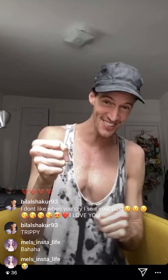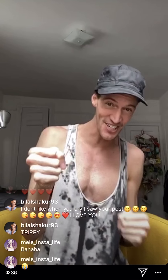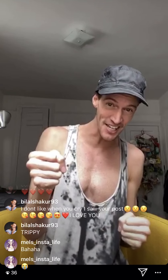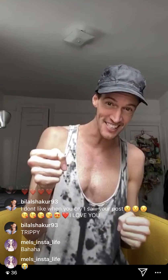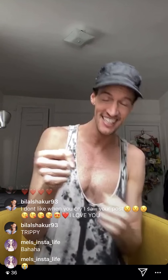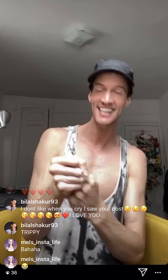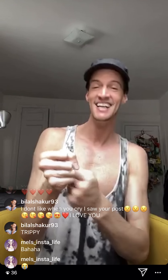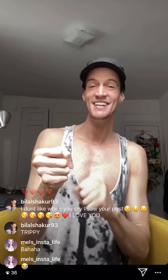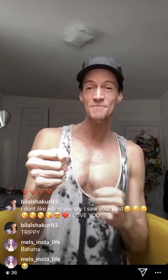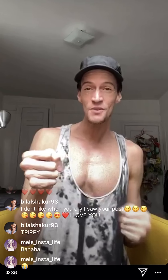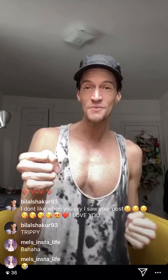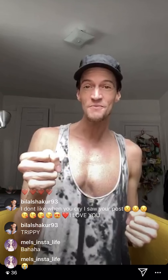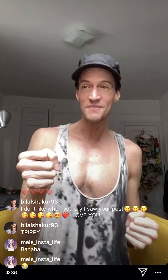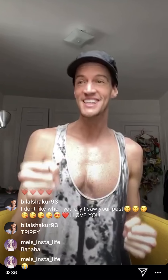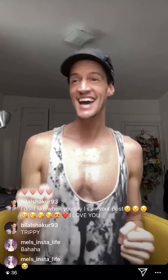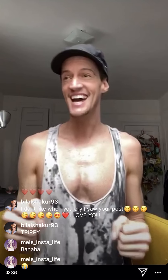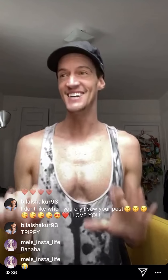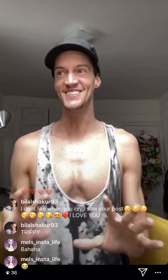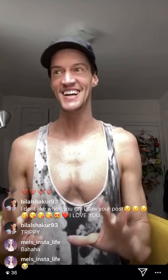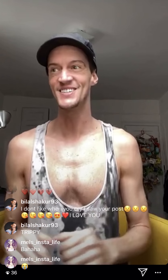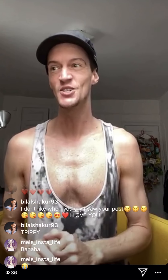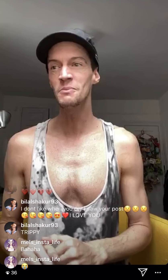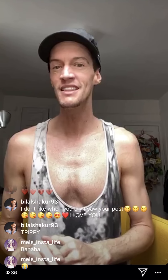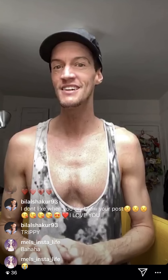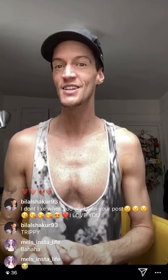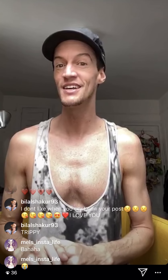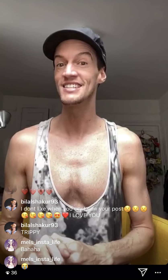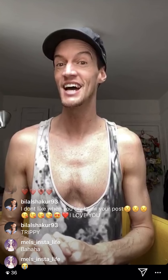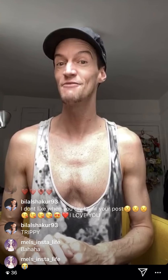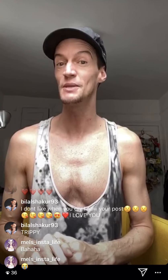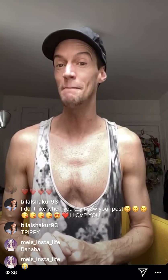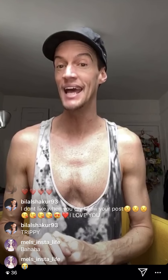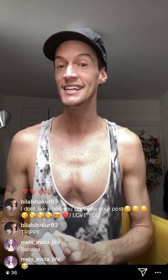shunned. Yeah, all right. So show me the sign for demand.